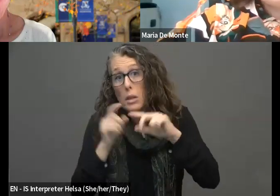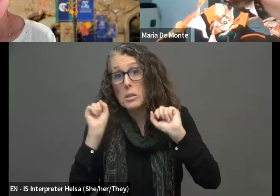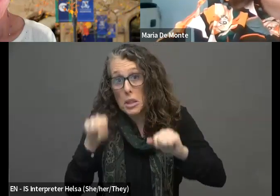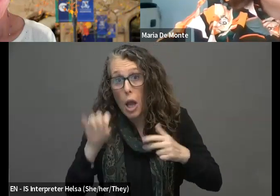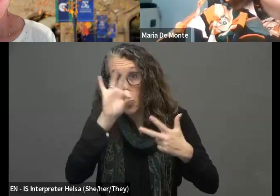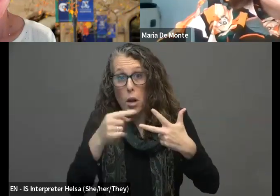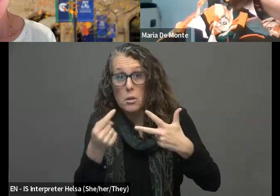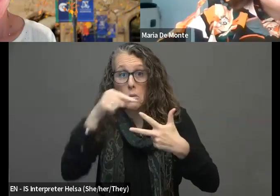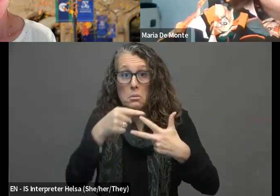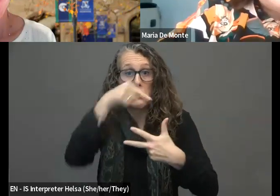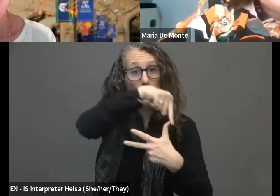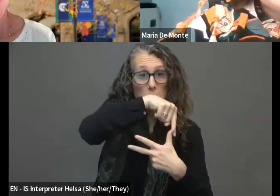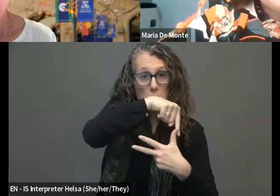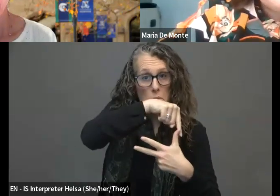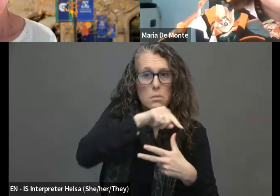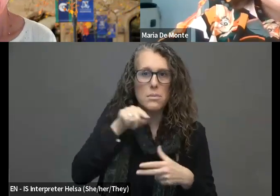Is our discussion phase.